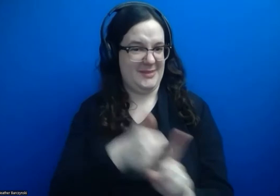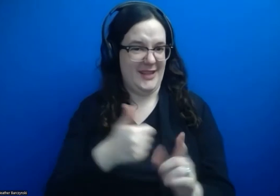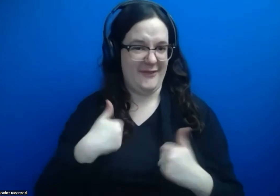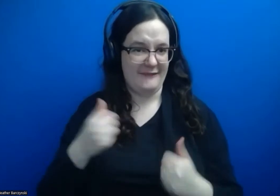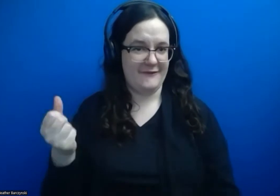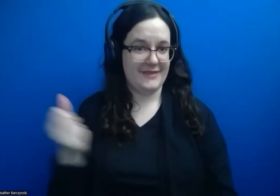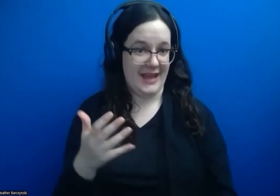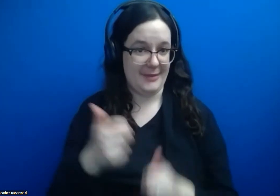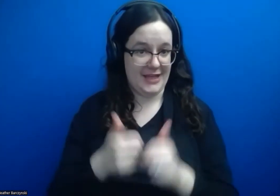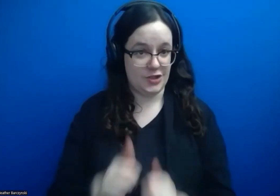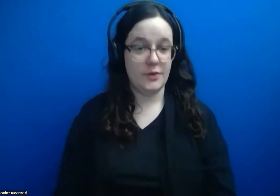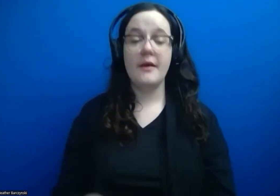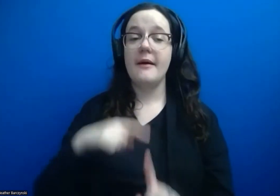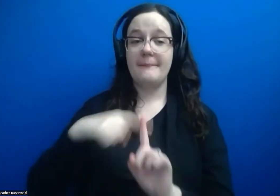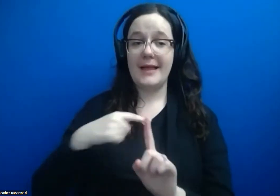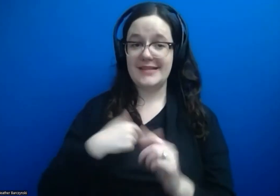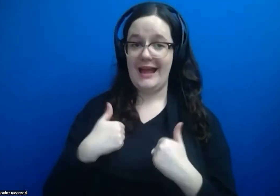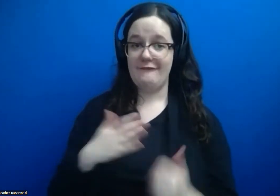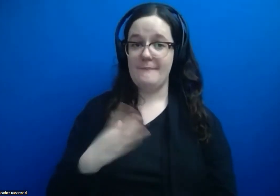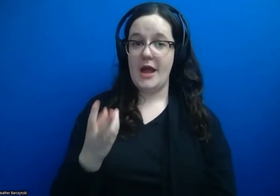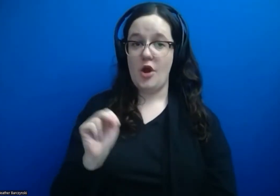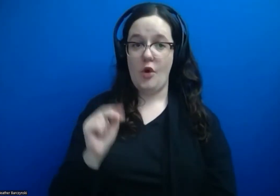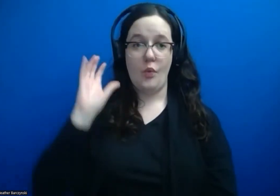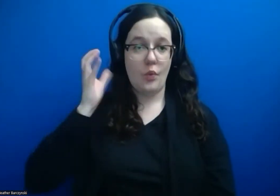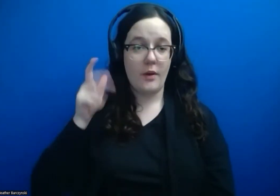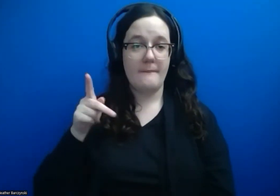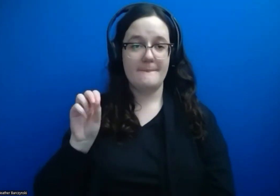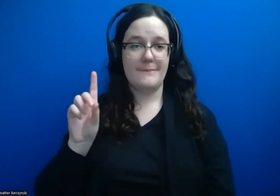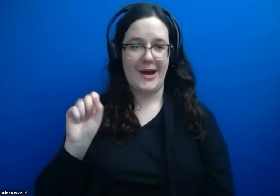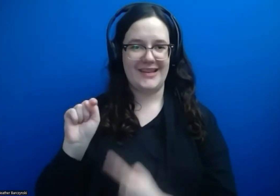podcast, which deals with problem gambling and the military.